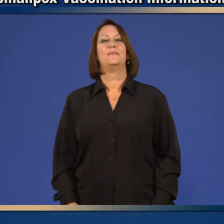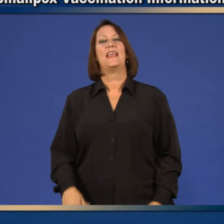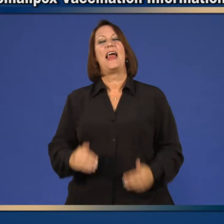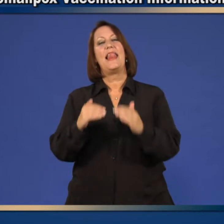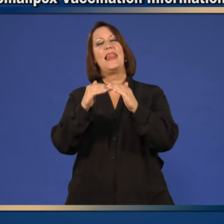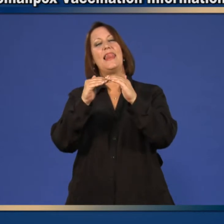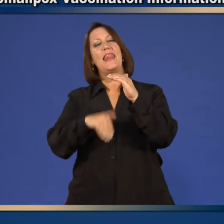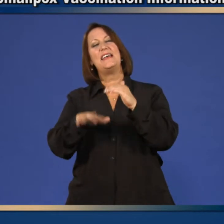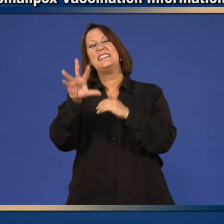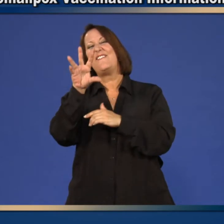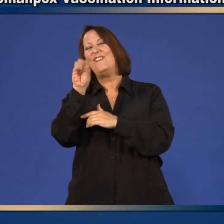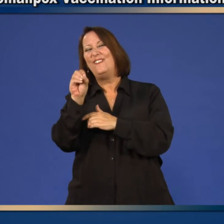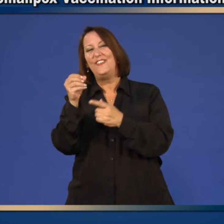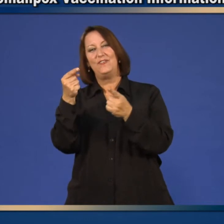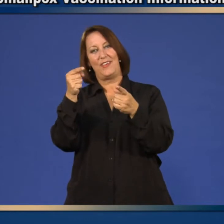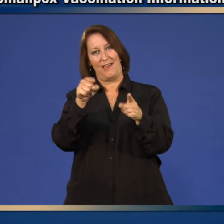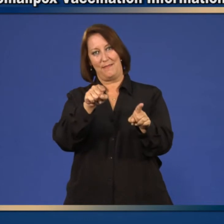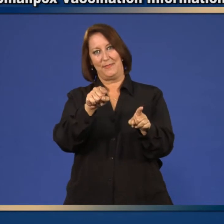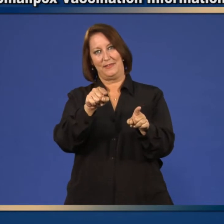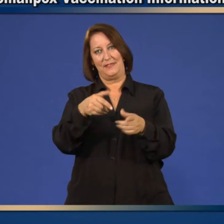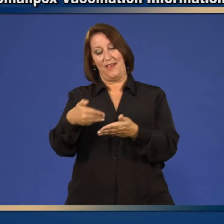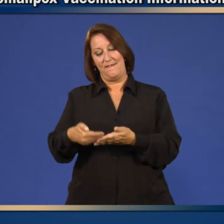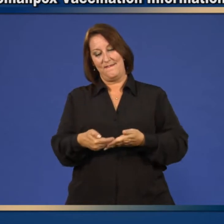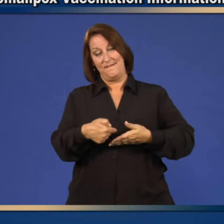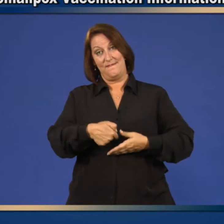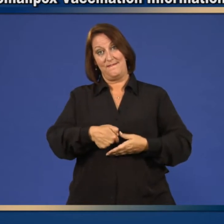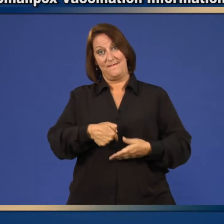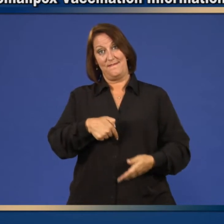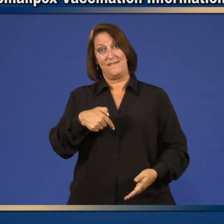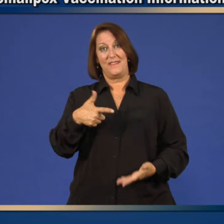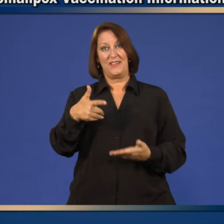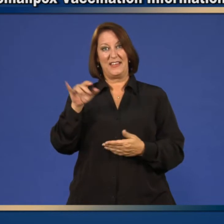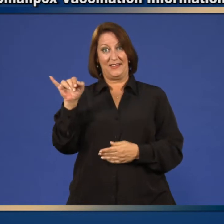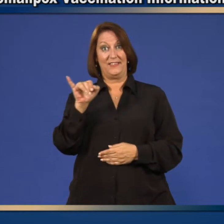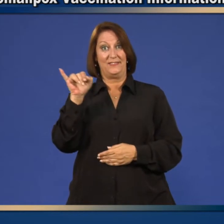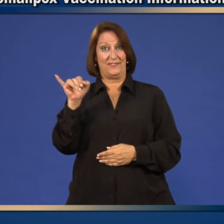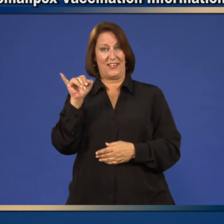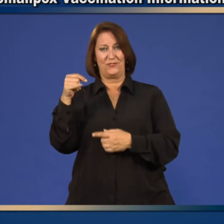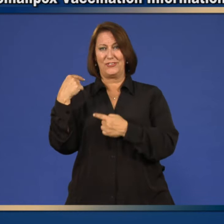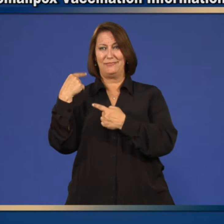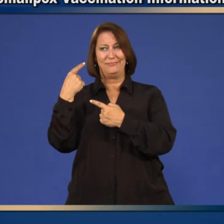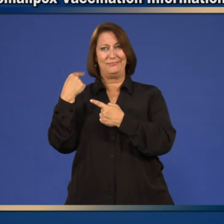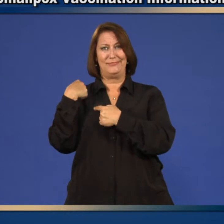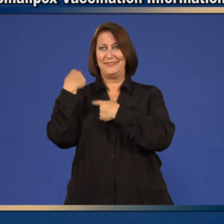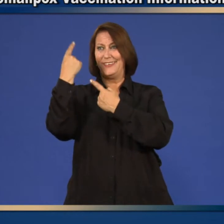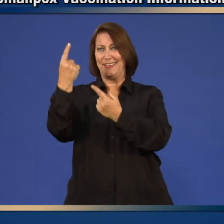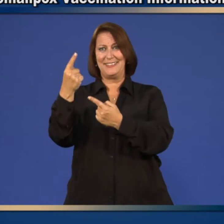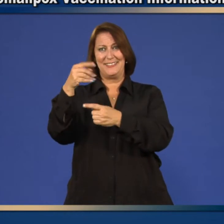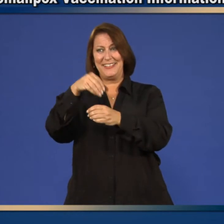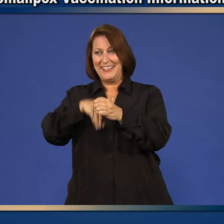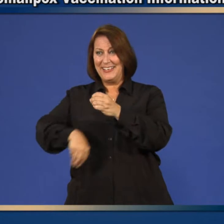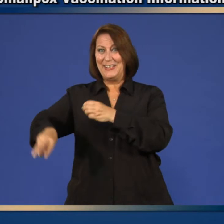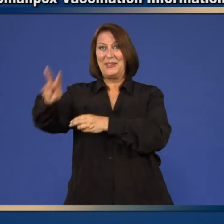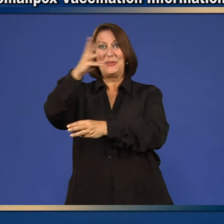There have been less than 50 cases of fetal vaccinia ever reported in the world.